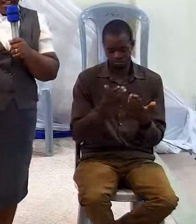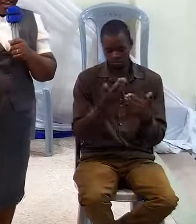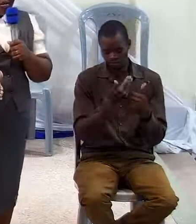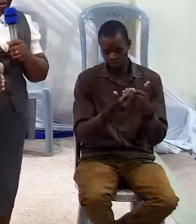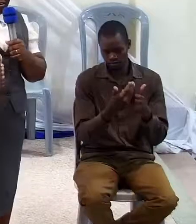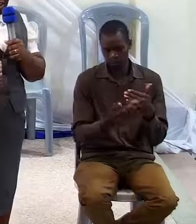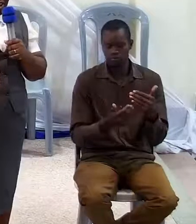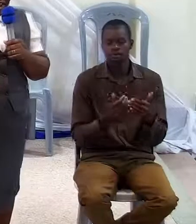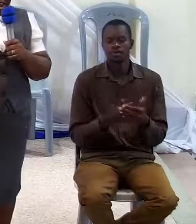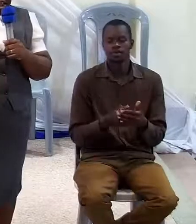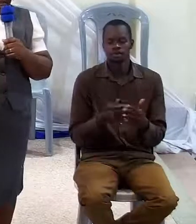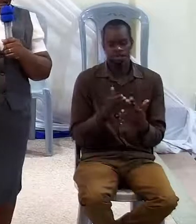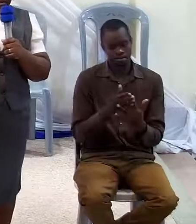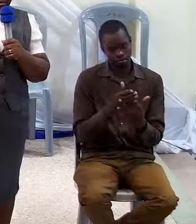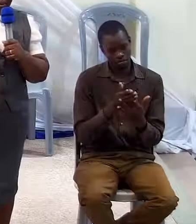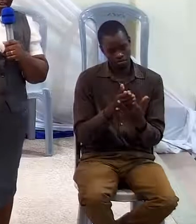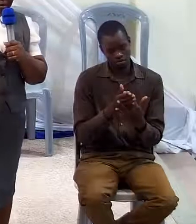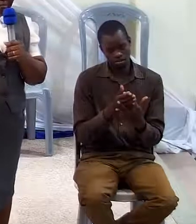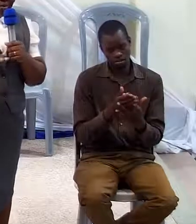putting some tomatoes.